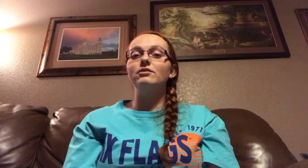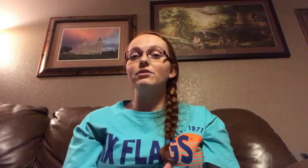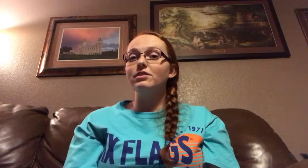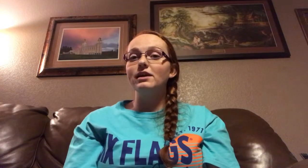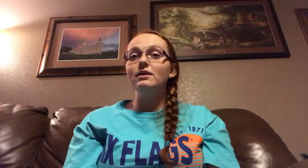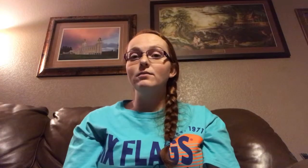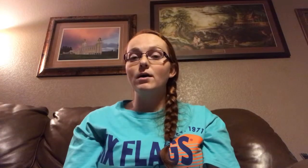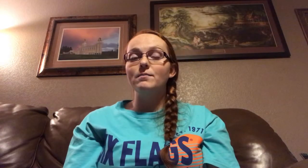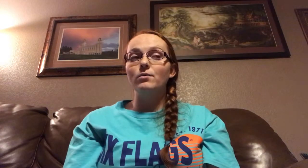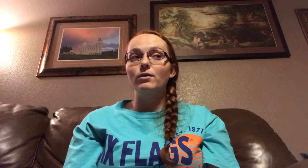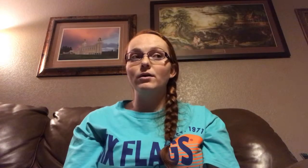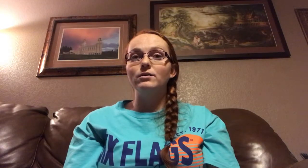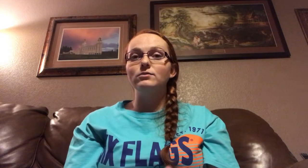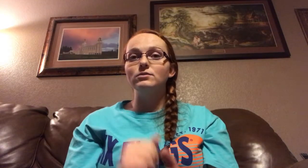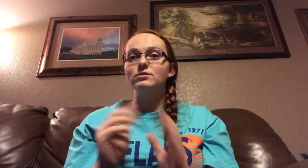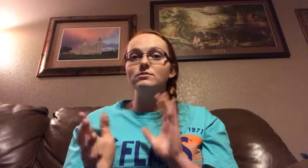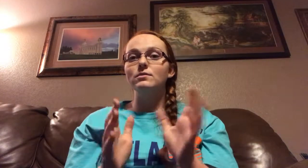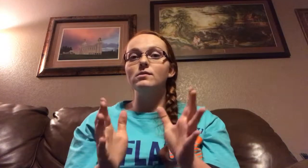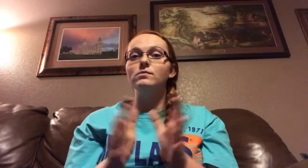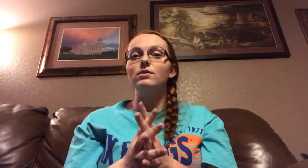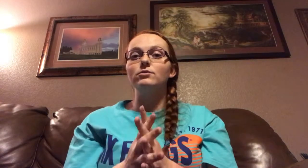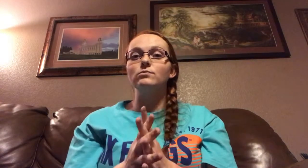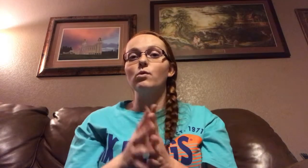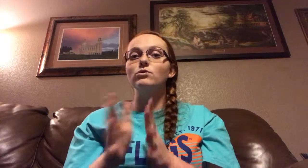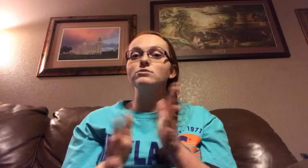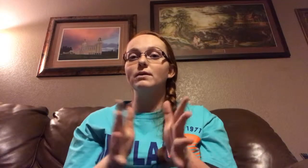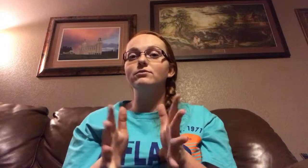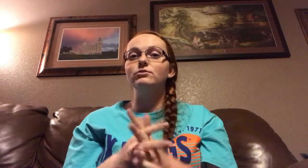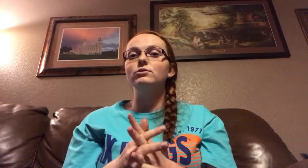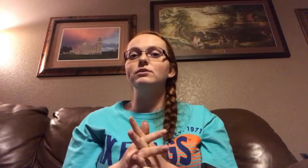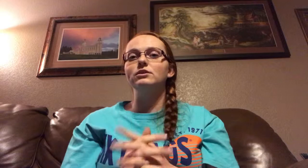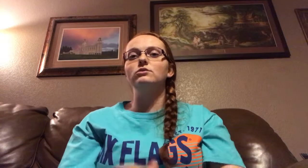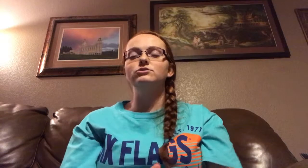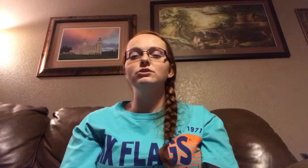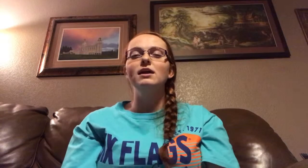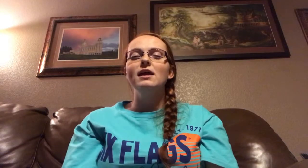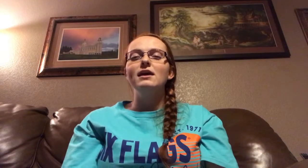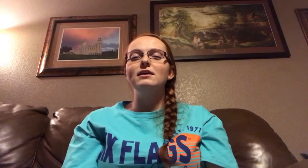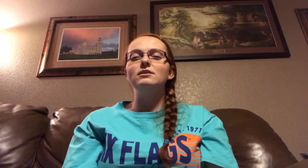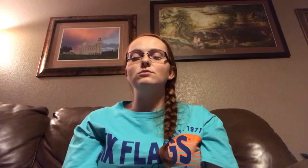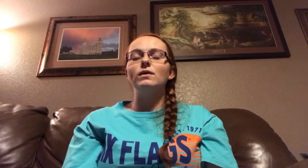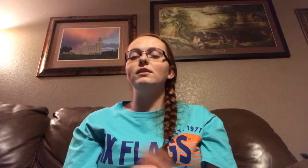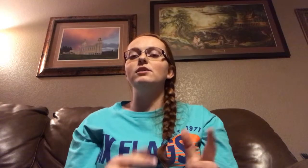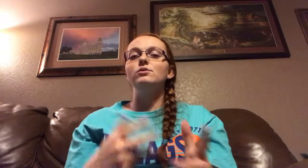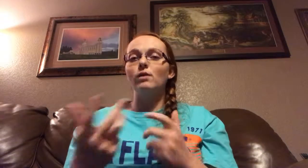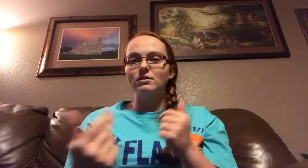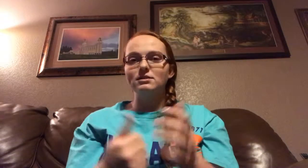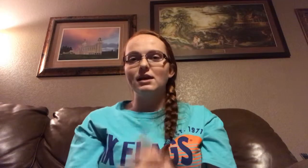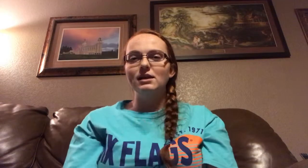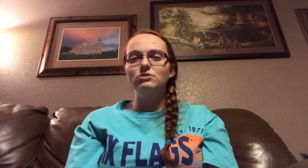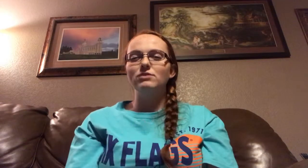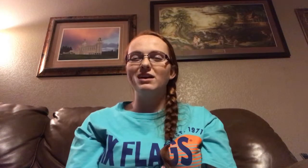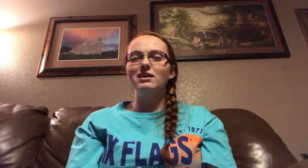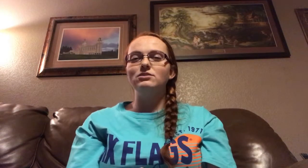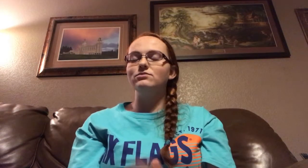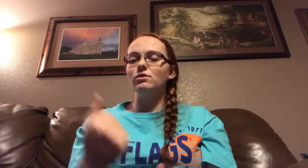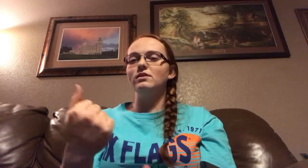Another thing, another more respectful rule in their culture is when you are signing, try not to focus